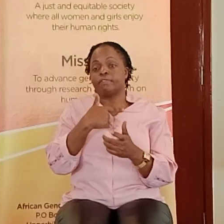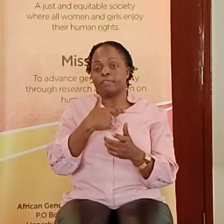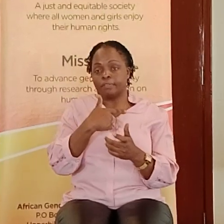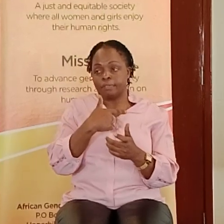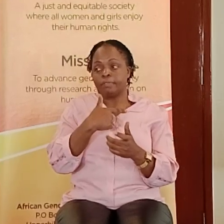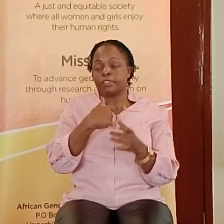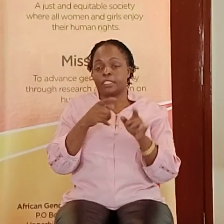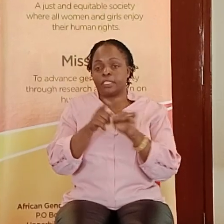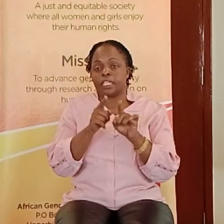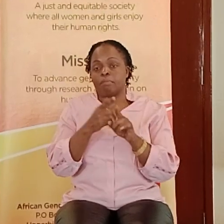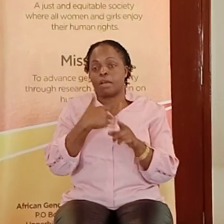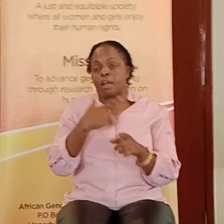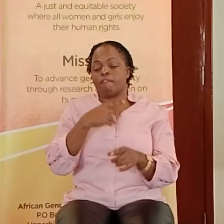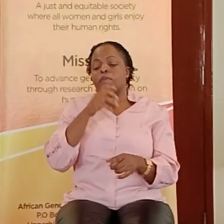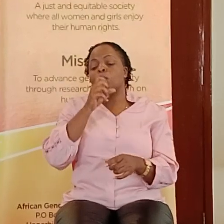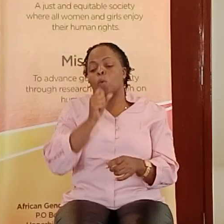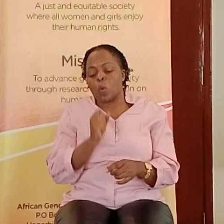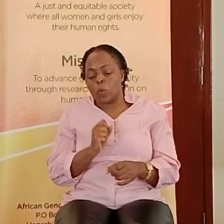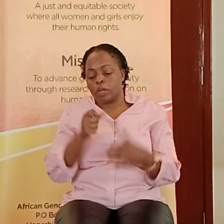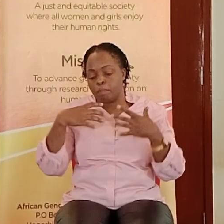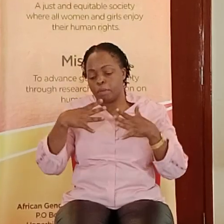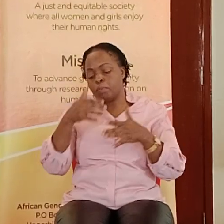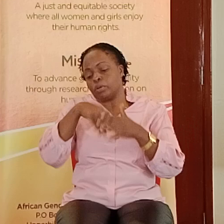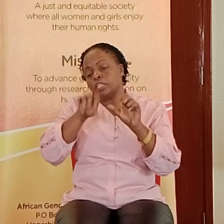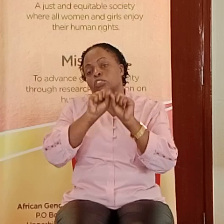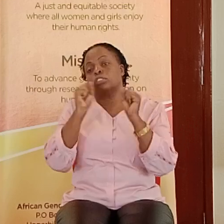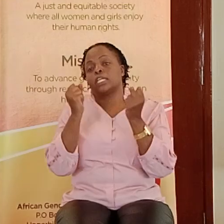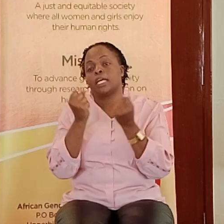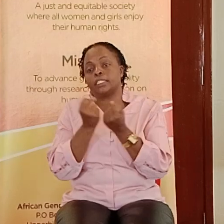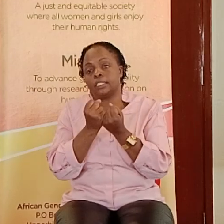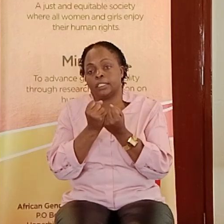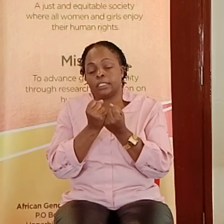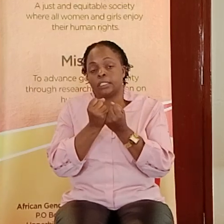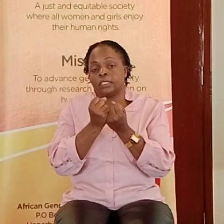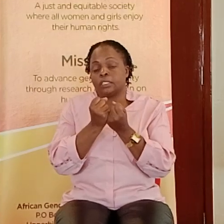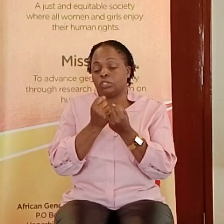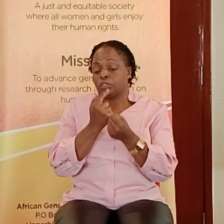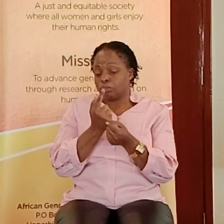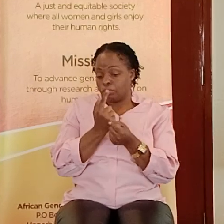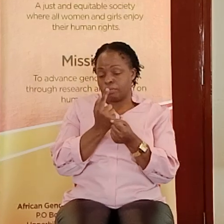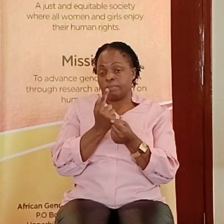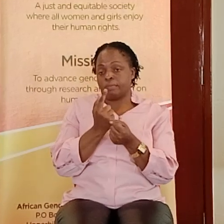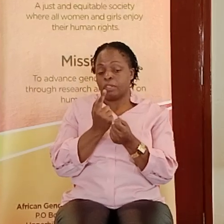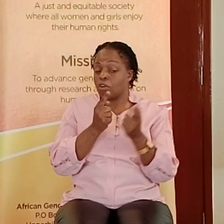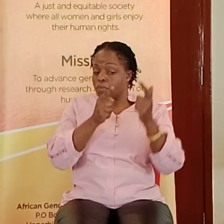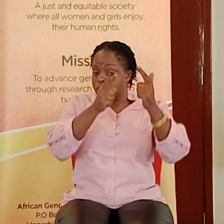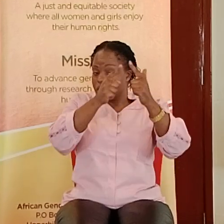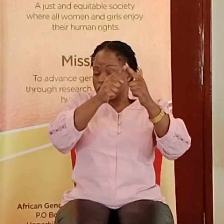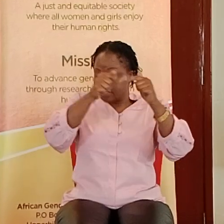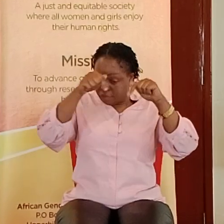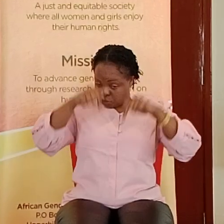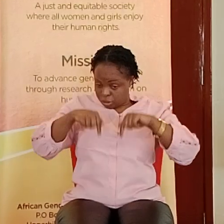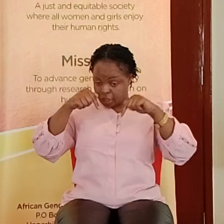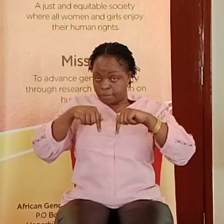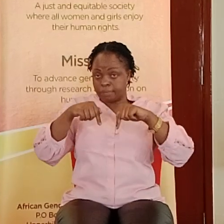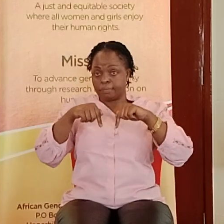the older members of this society. And so the question then, and the objective of today, is